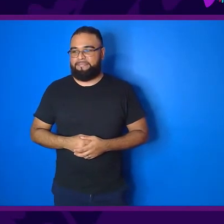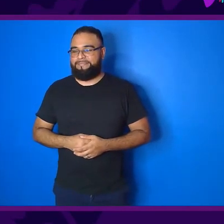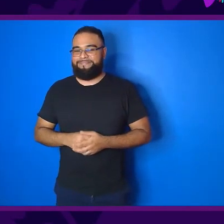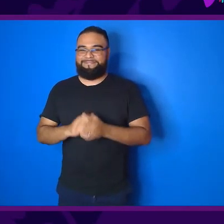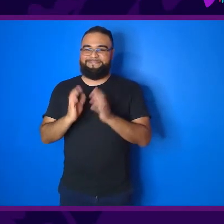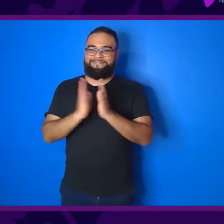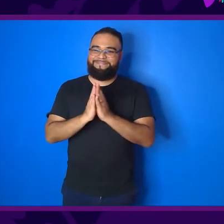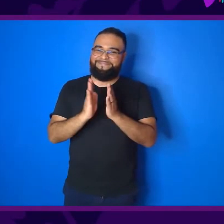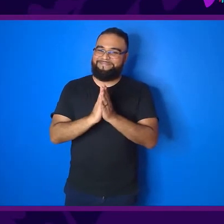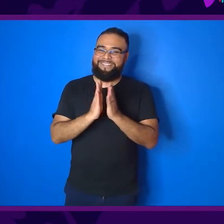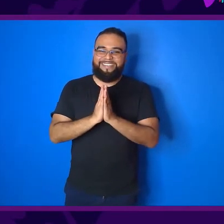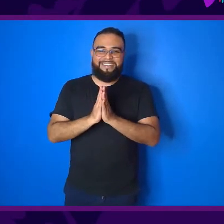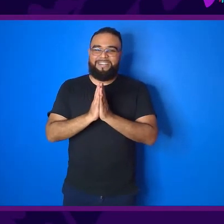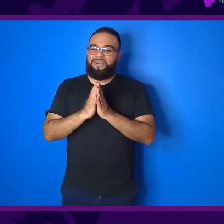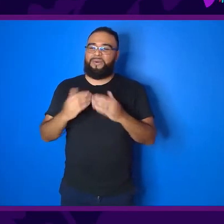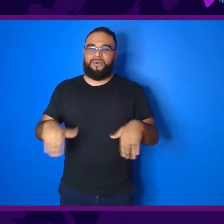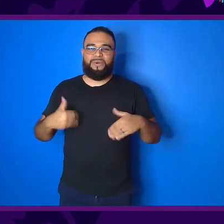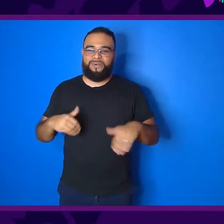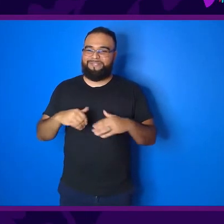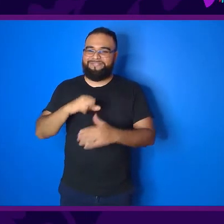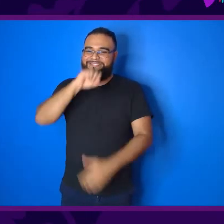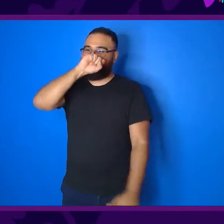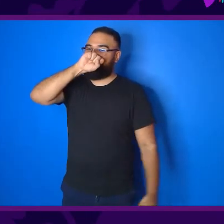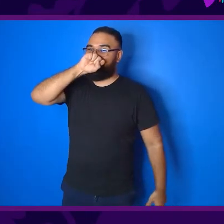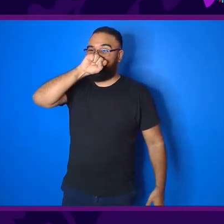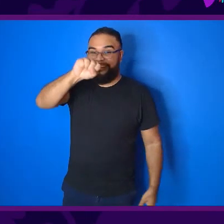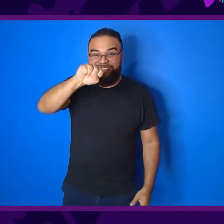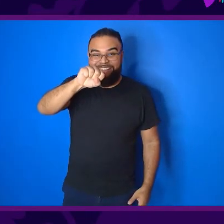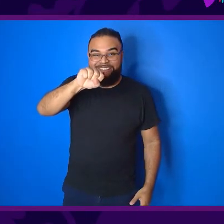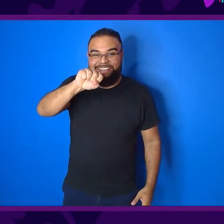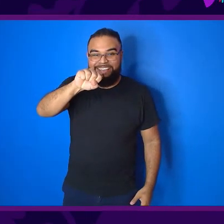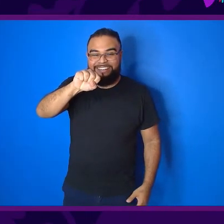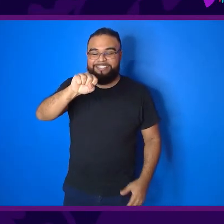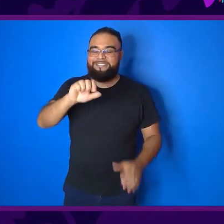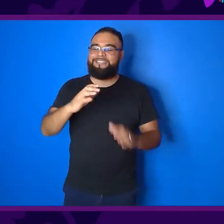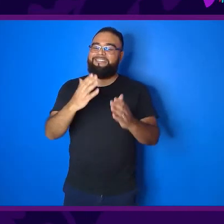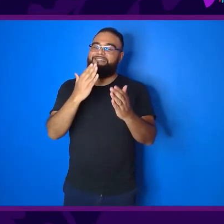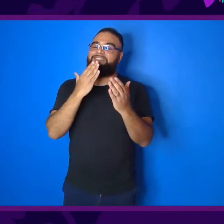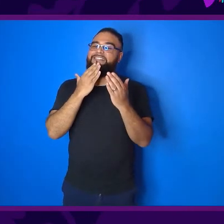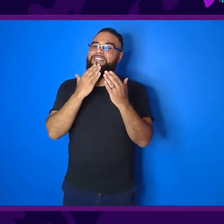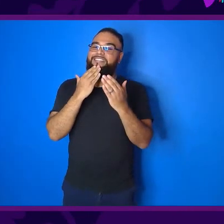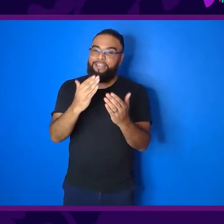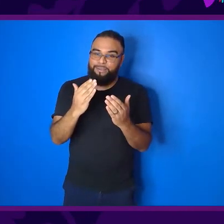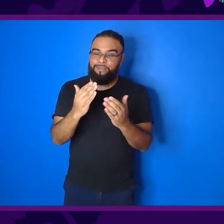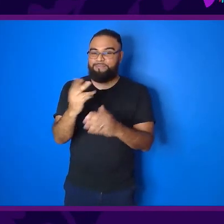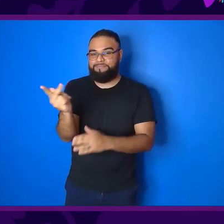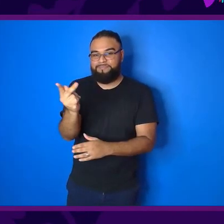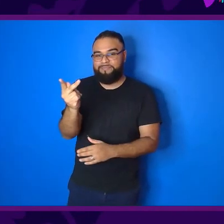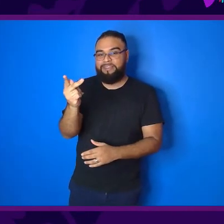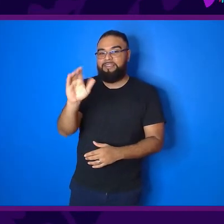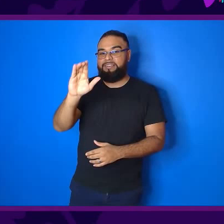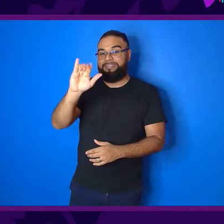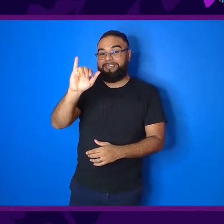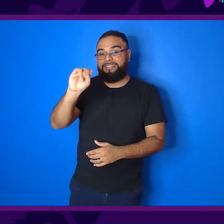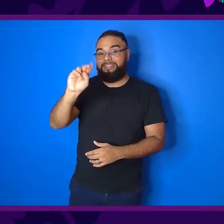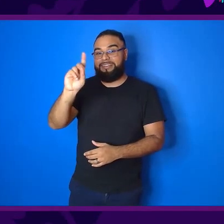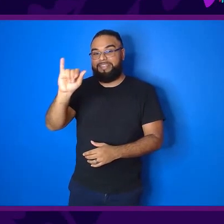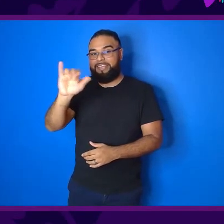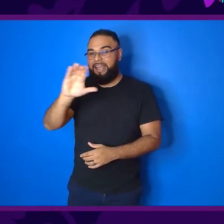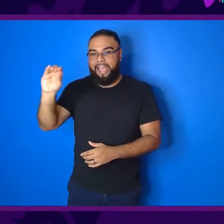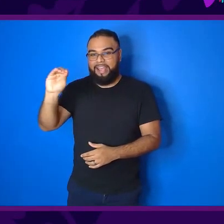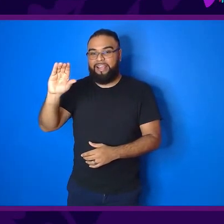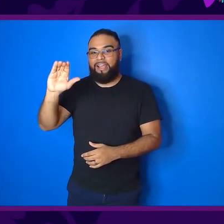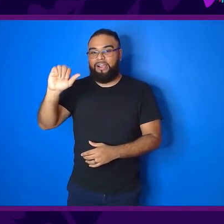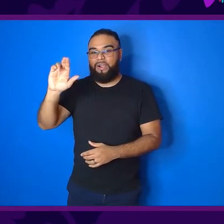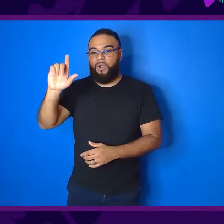I love that. Thank you so much to Carlos and Cindy and Tana for that wonderful performance.